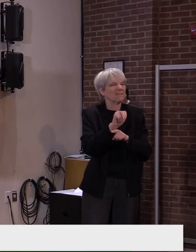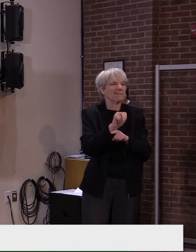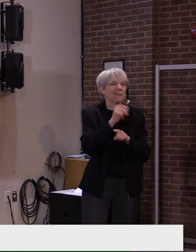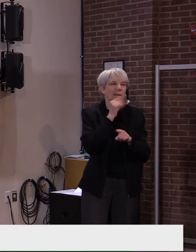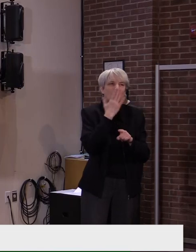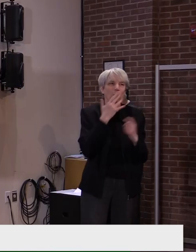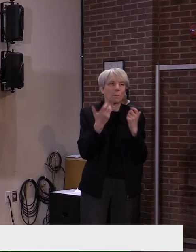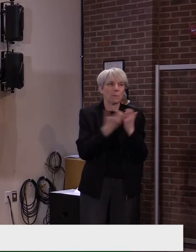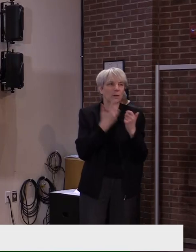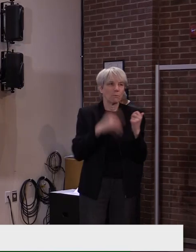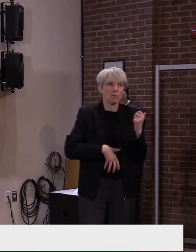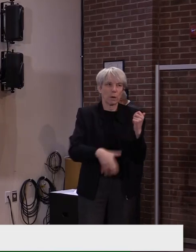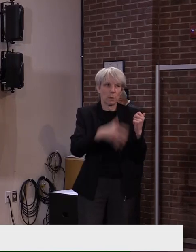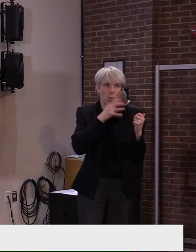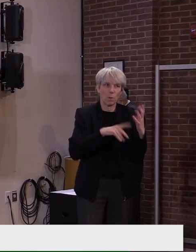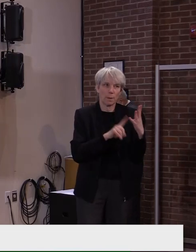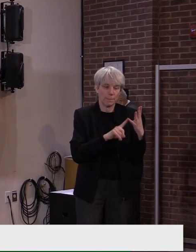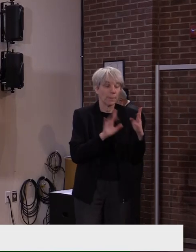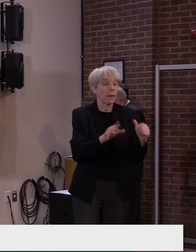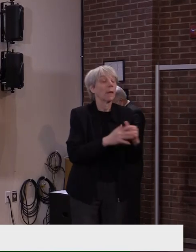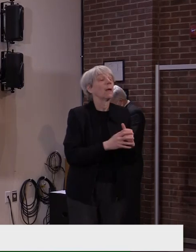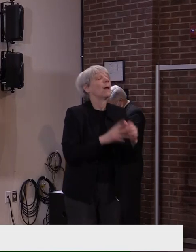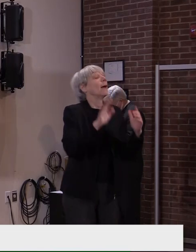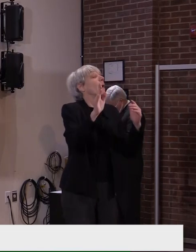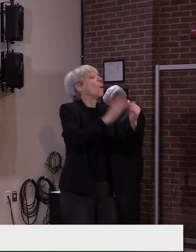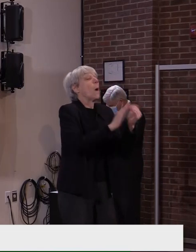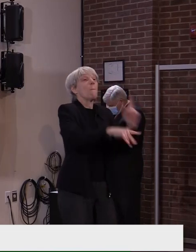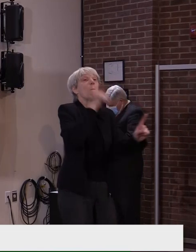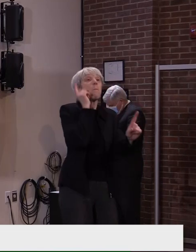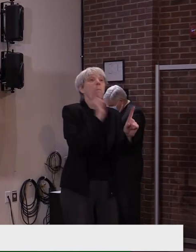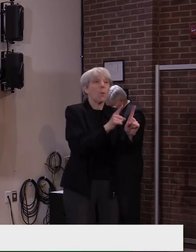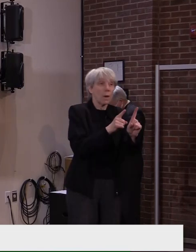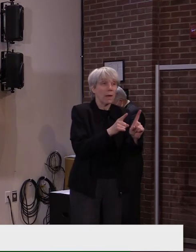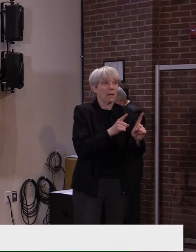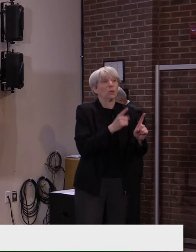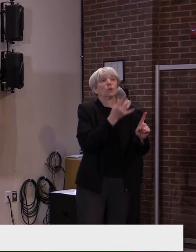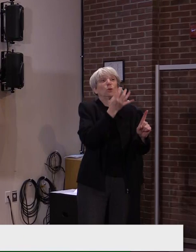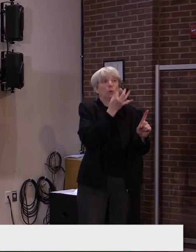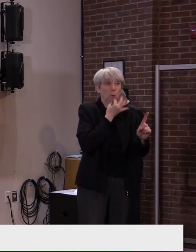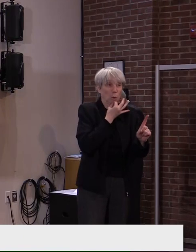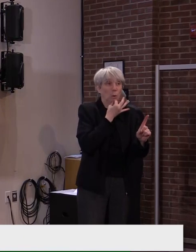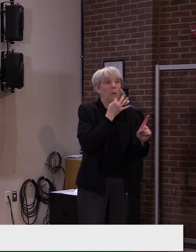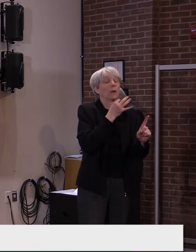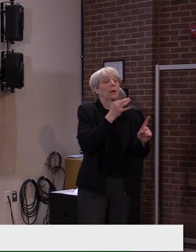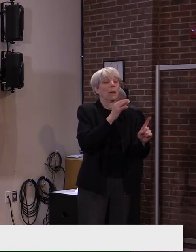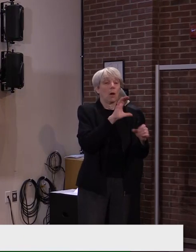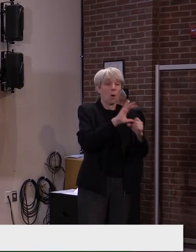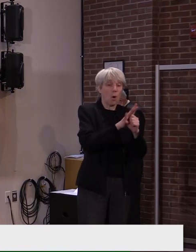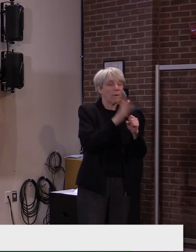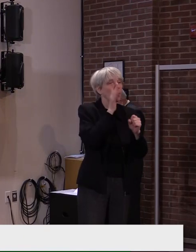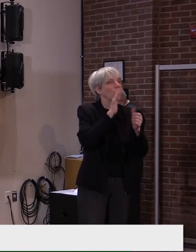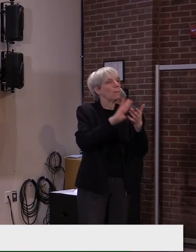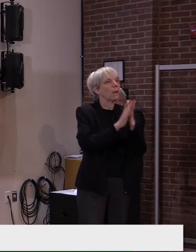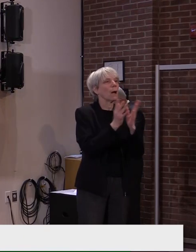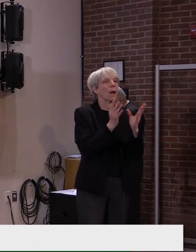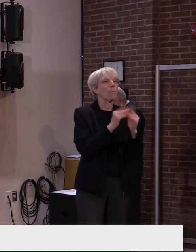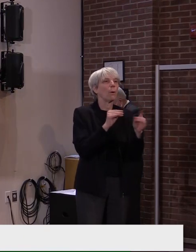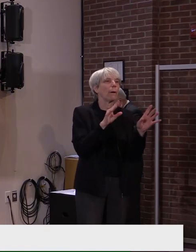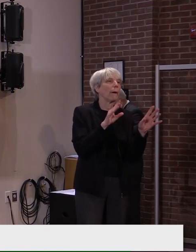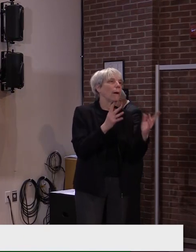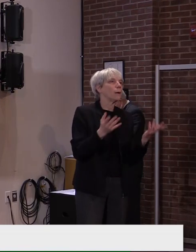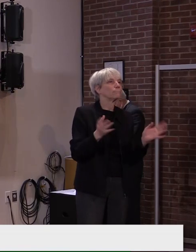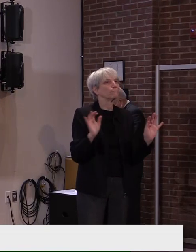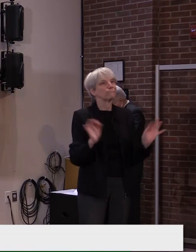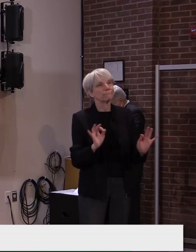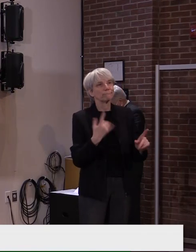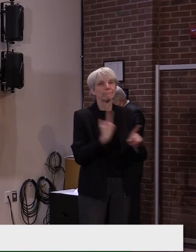the point, but not quite there yet, where COVID is an endemic virus, one that we will contend with each year, like the